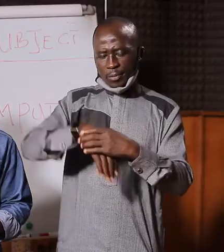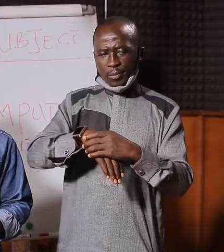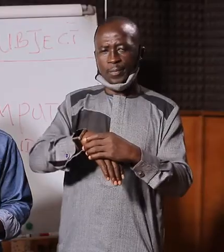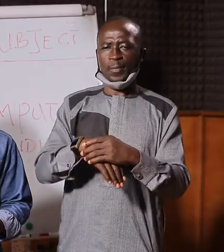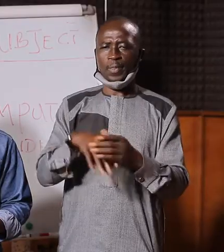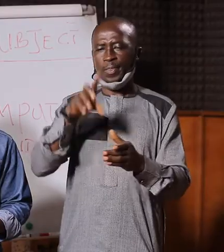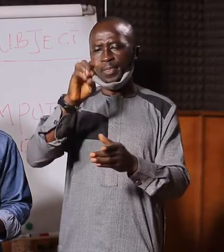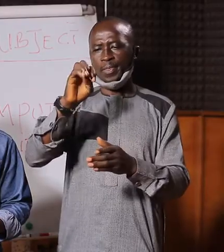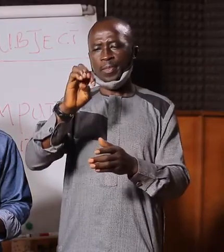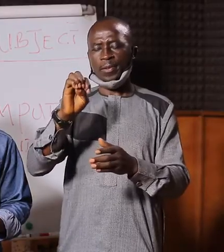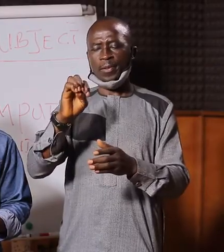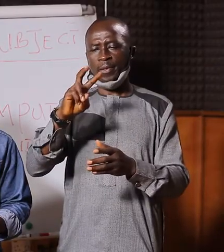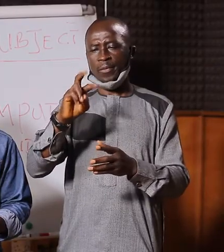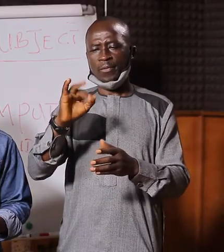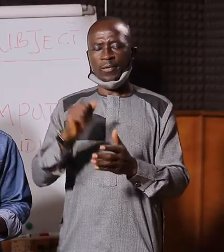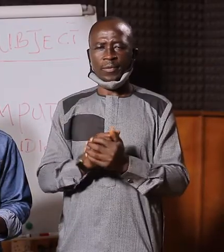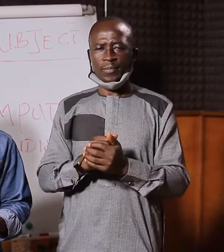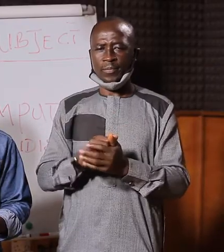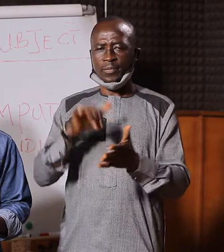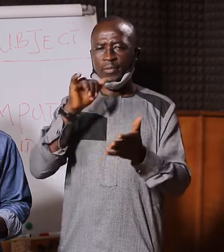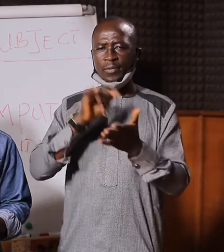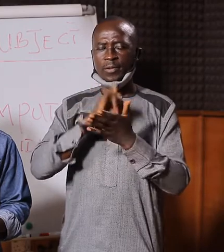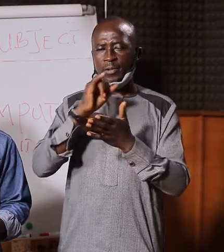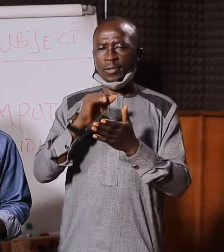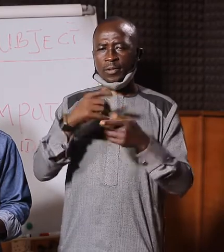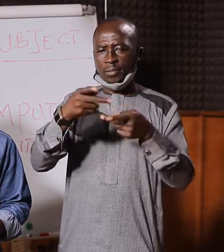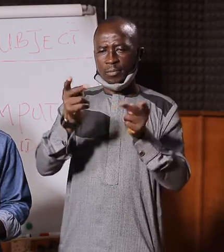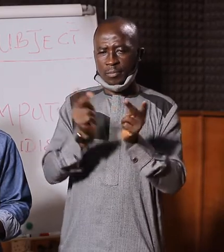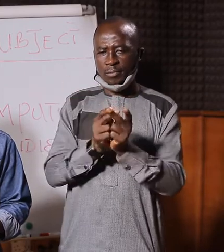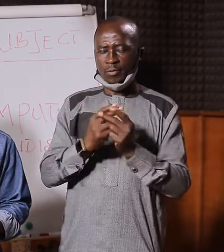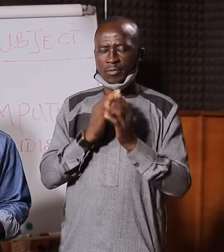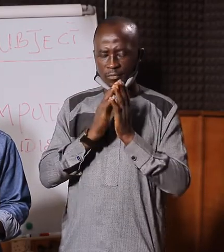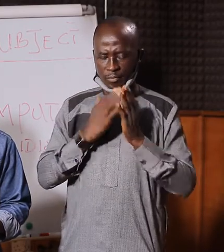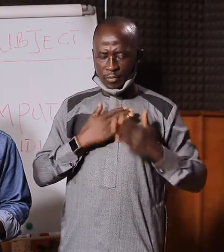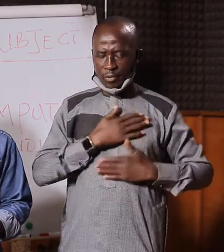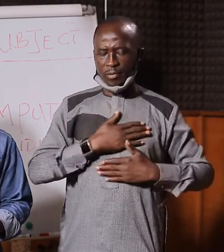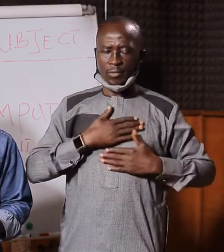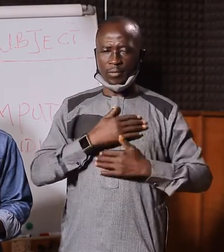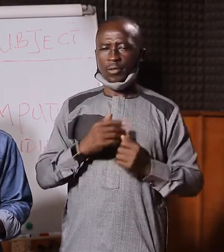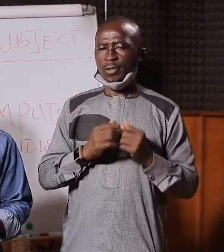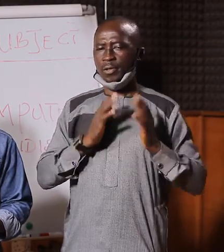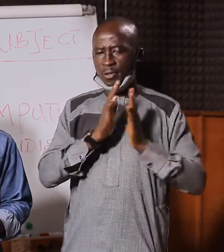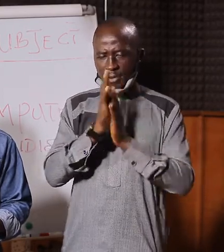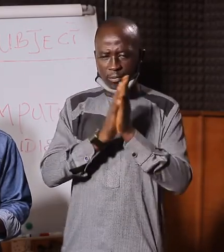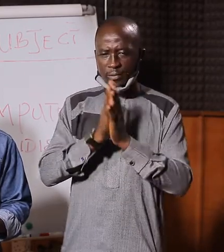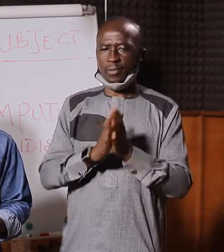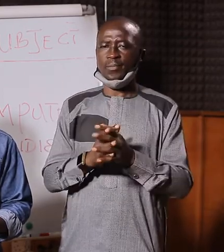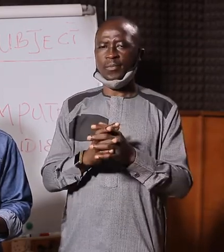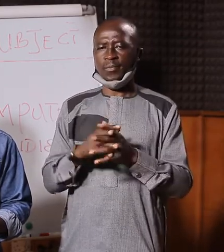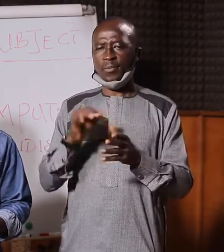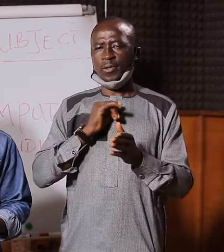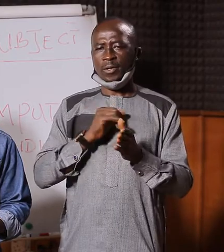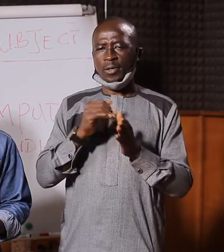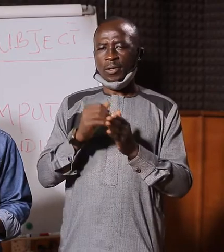device. And that is our place of interest this day. So I implore you to